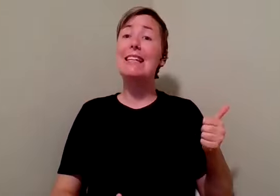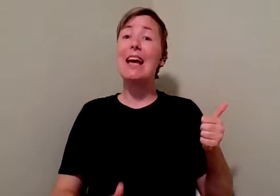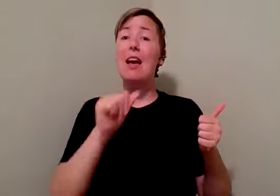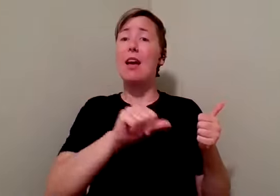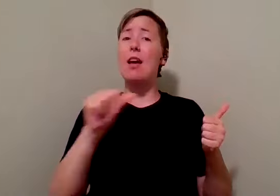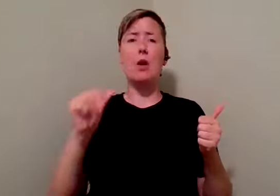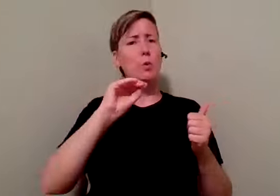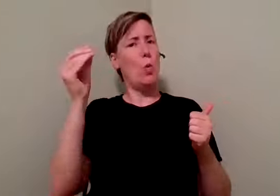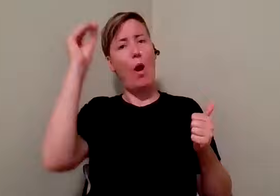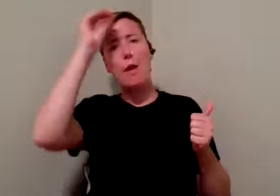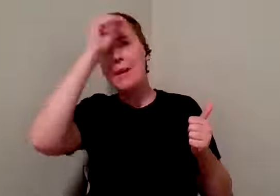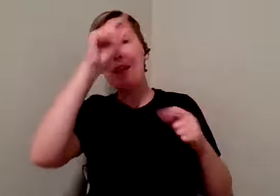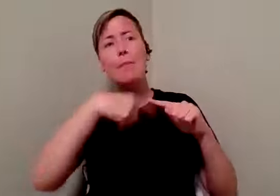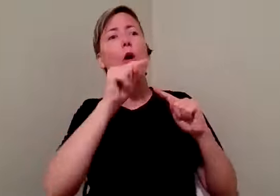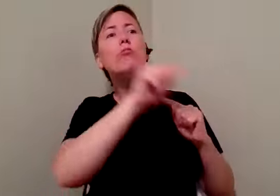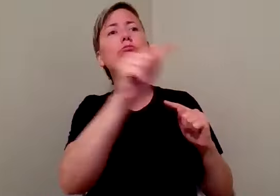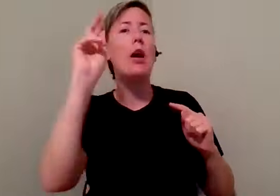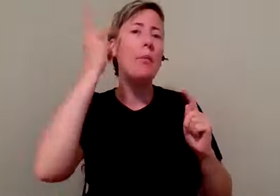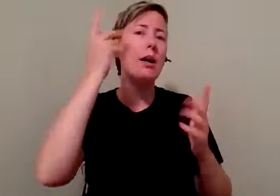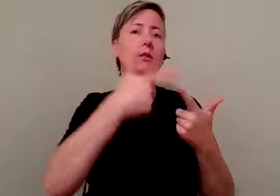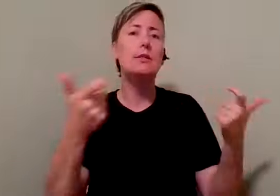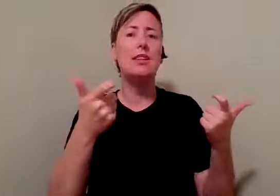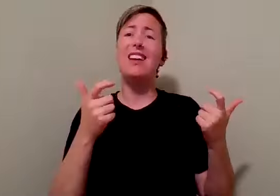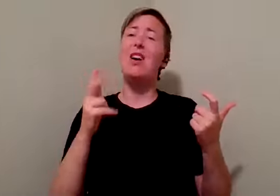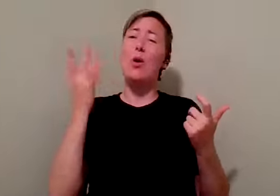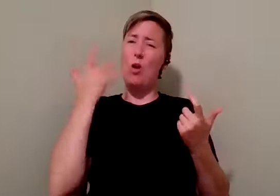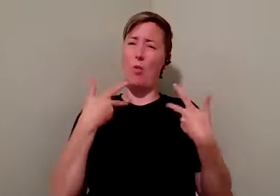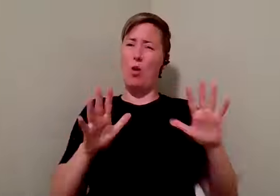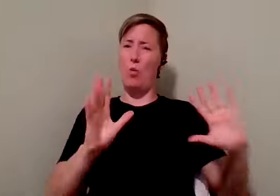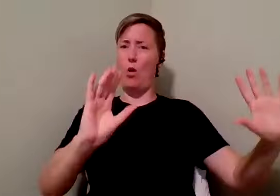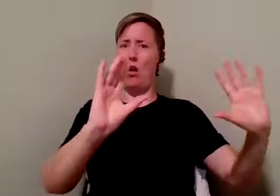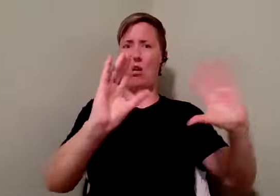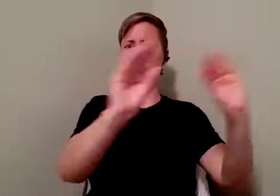outside issues, hence the AA name ought never be drawn into public controversy.